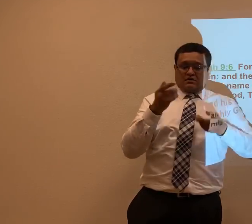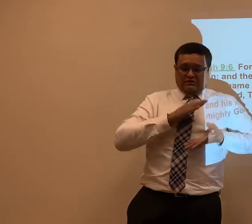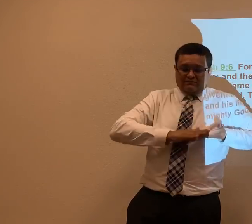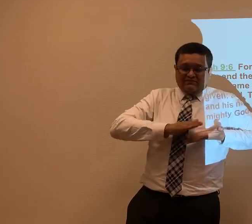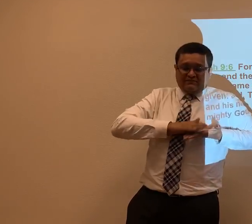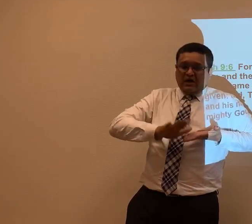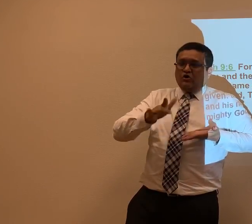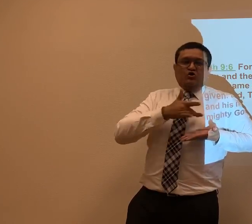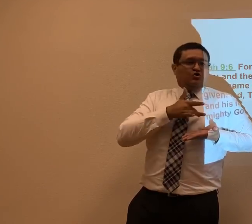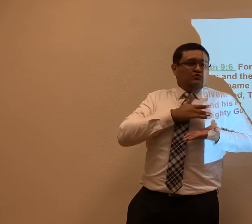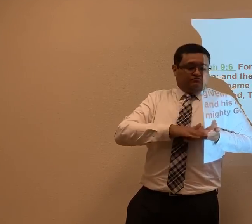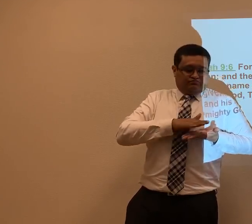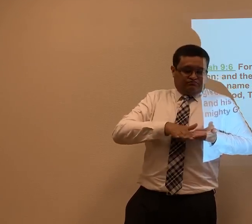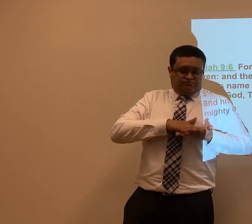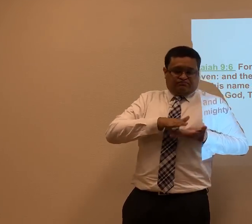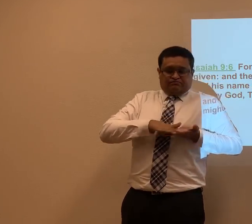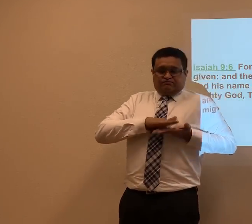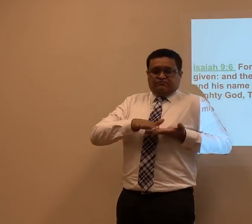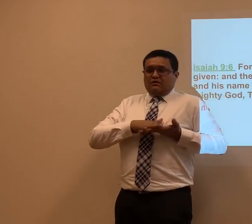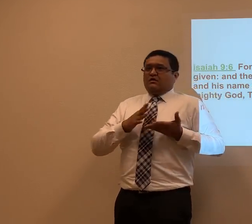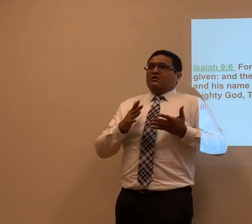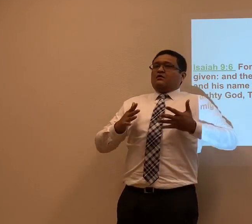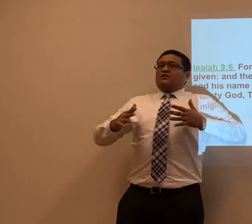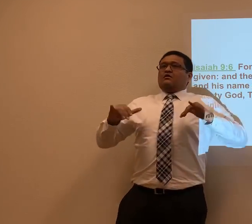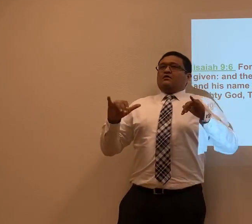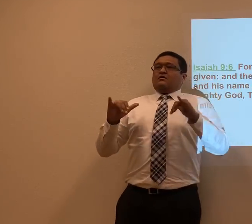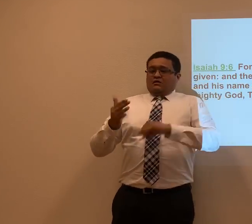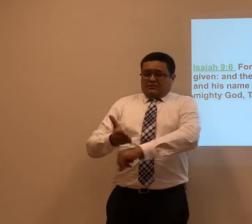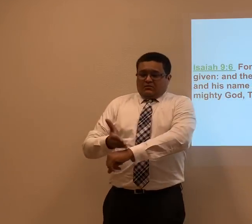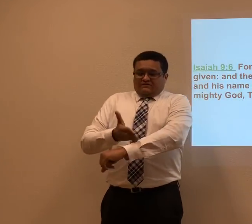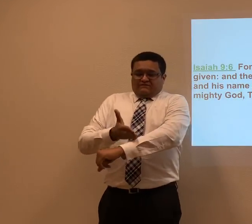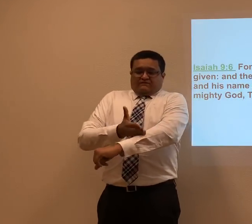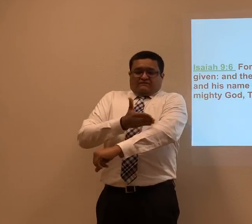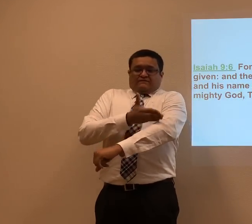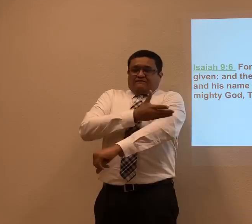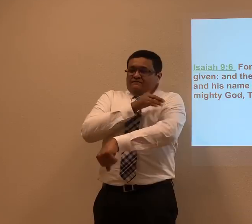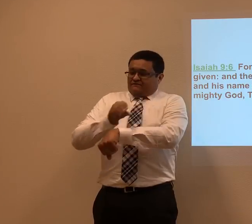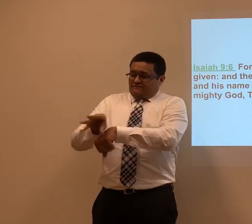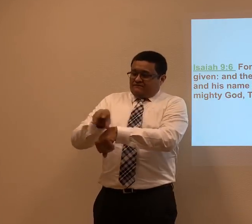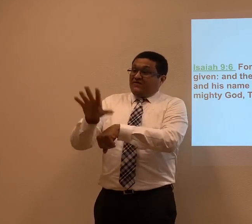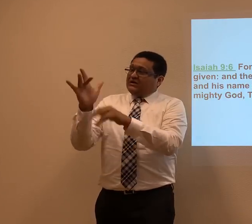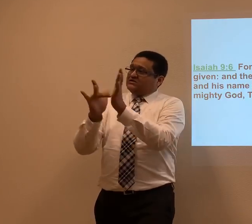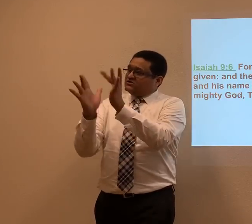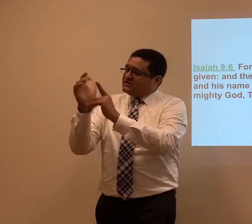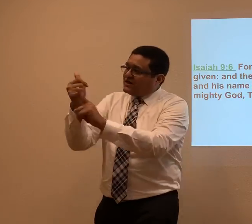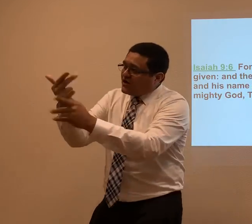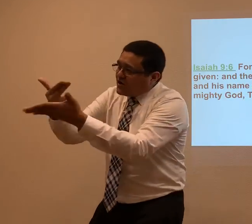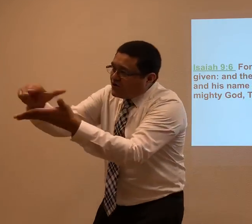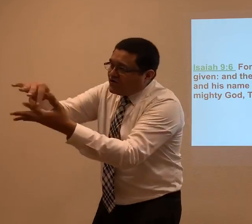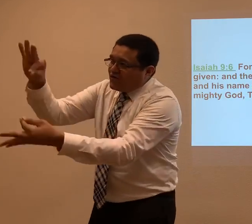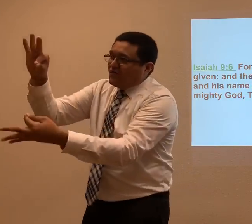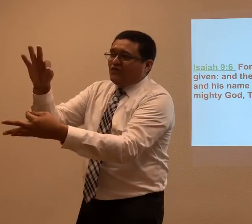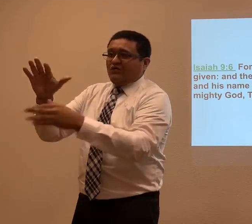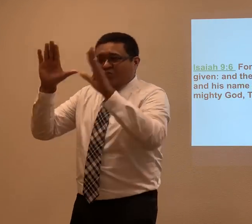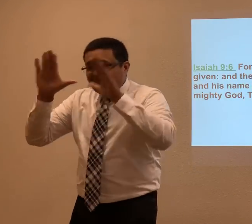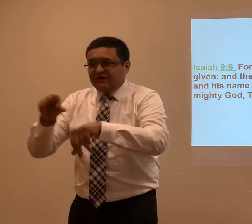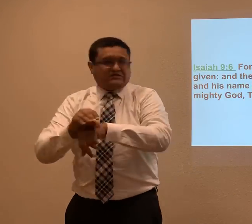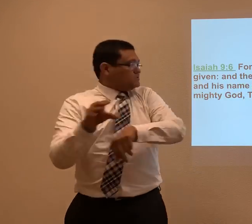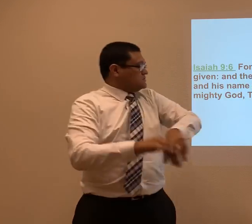when you speak in that new language, your heart becomes cleansed. And then your life will improve from there. And He is the